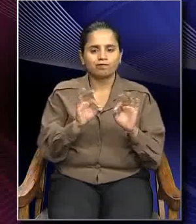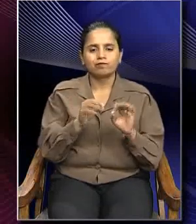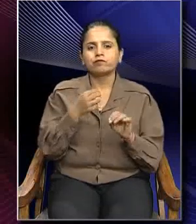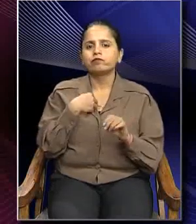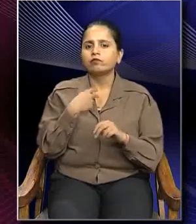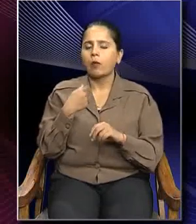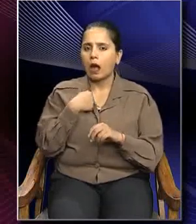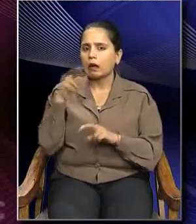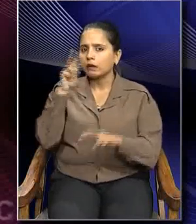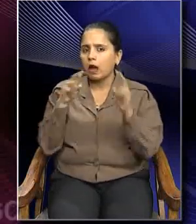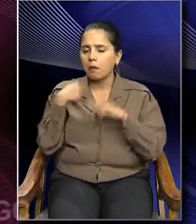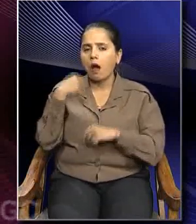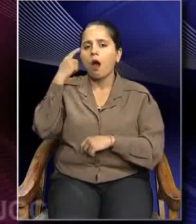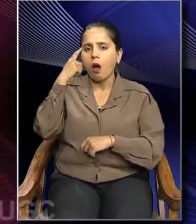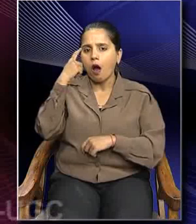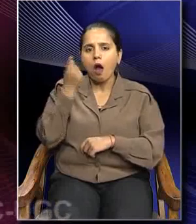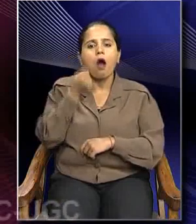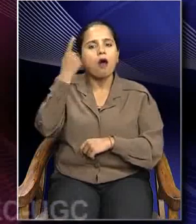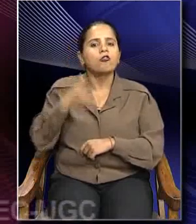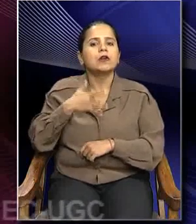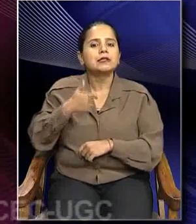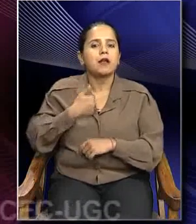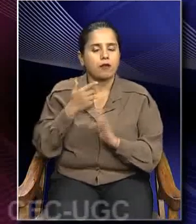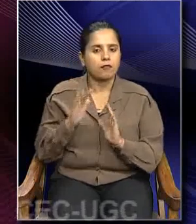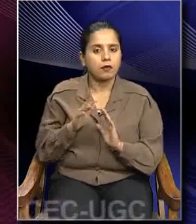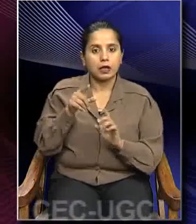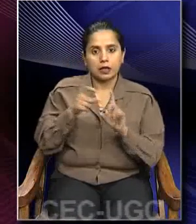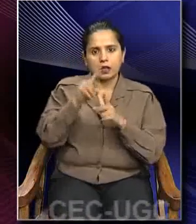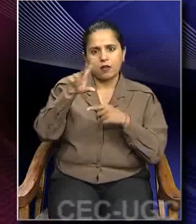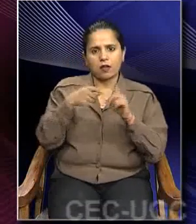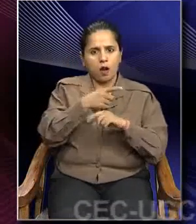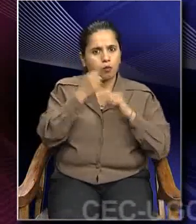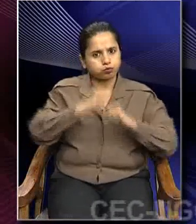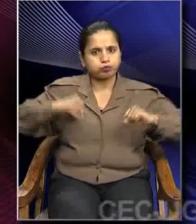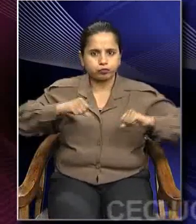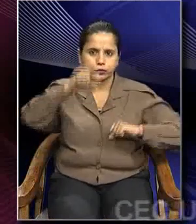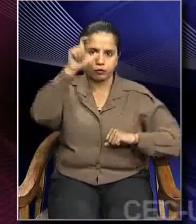us, which are that Devdutt is a fat man.